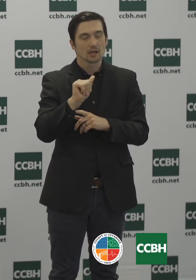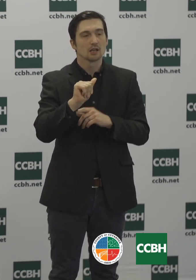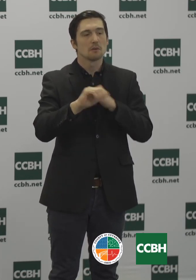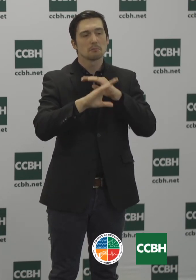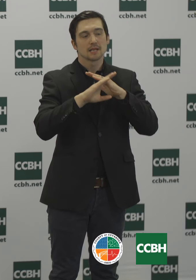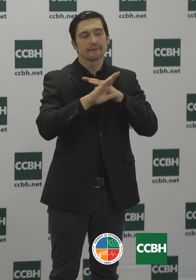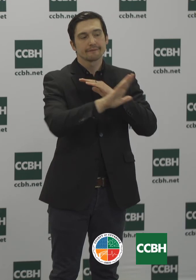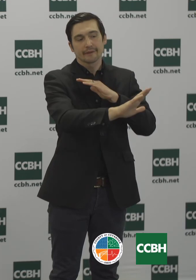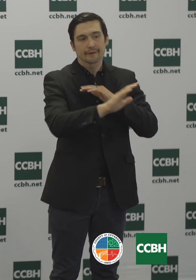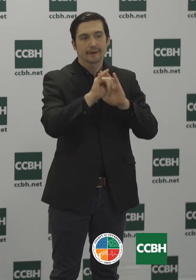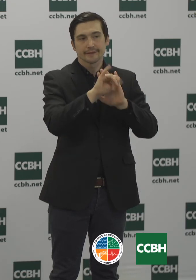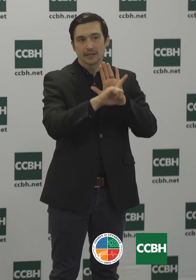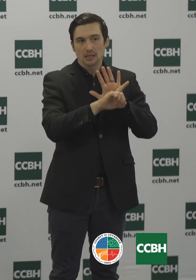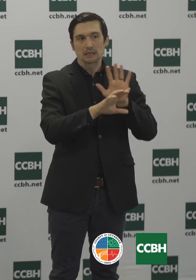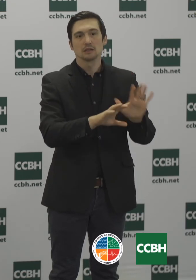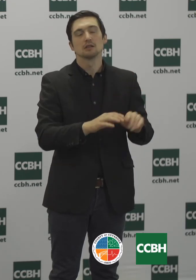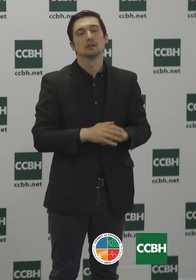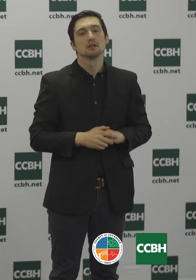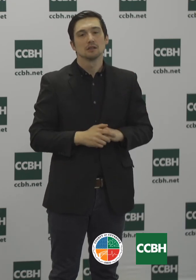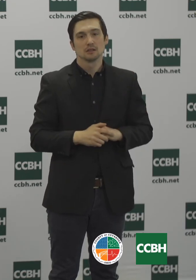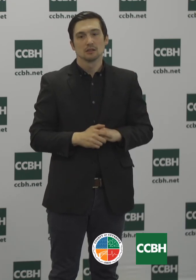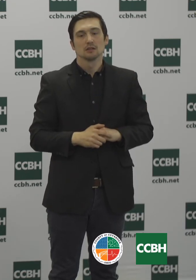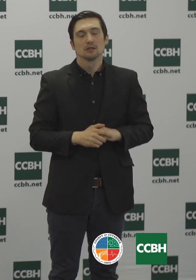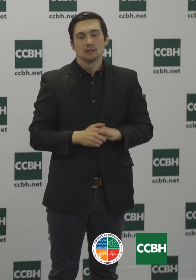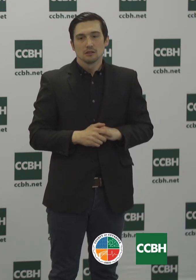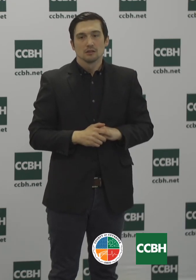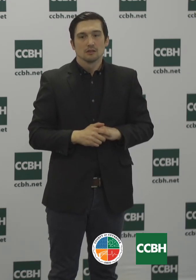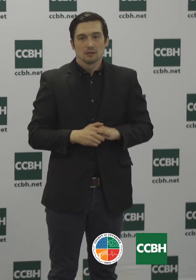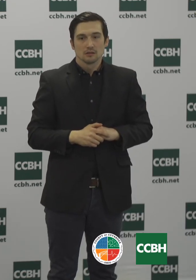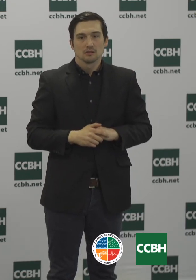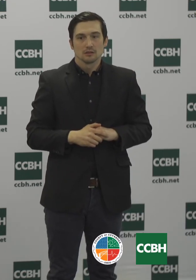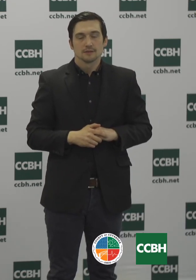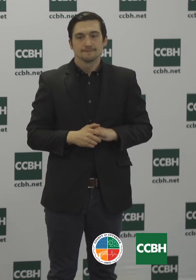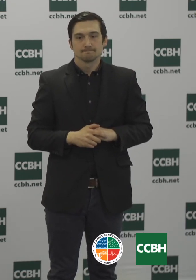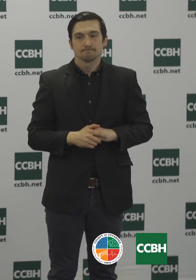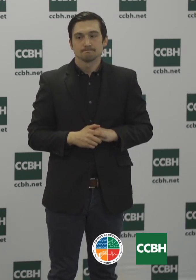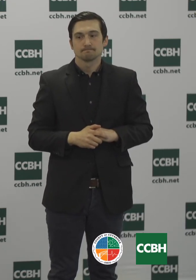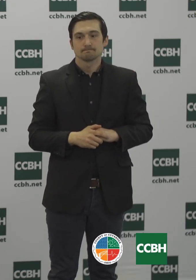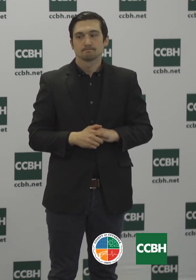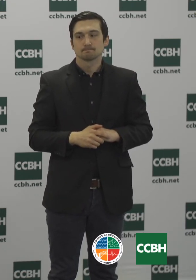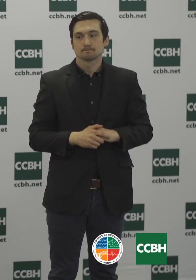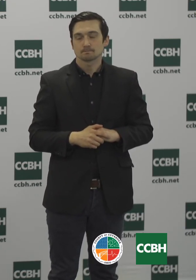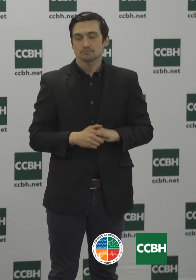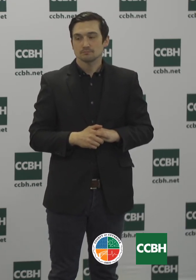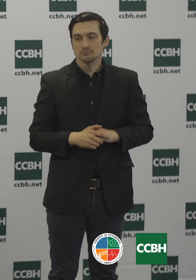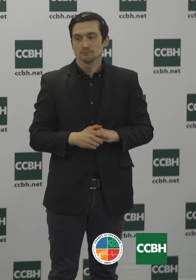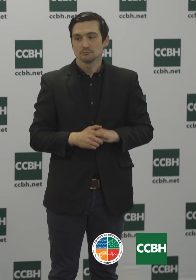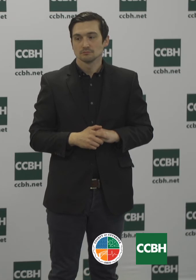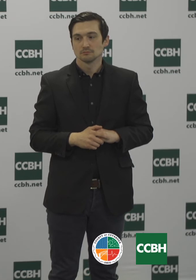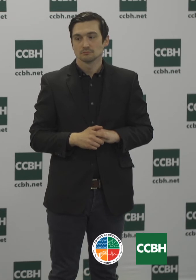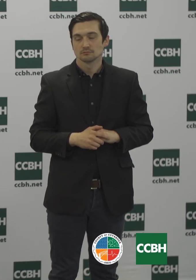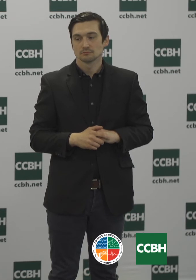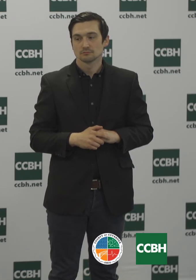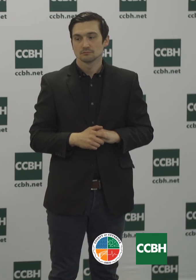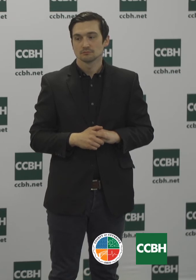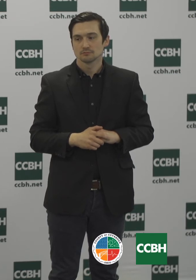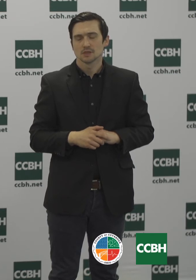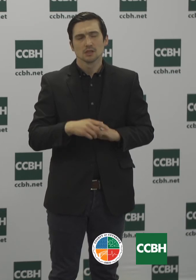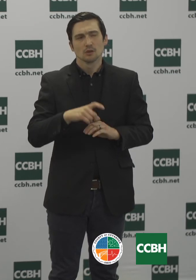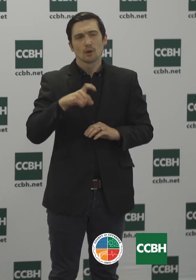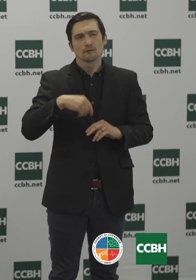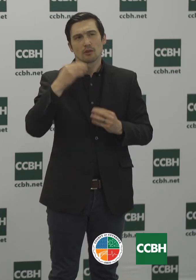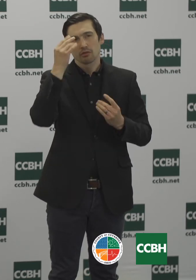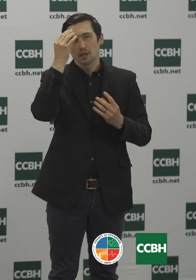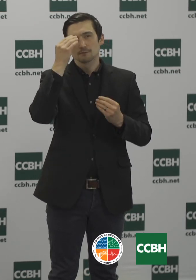thinking collectively about how we're reporting lots of other data about testing. And so we'll have to think how